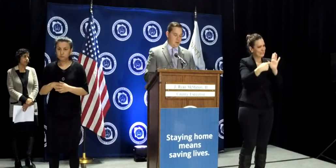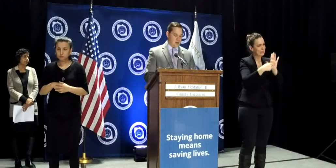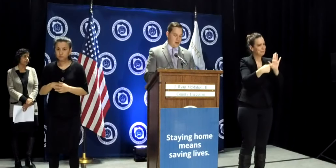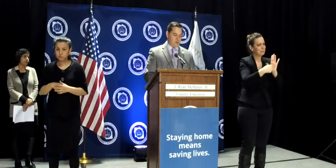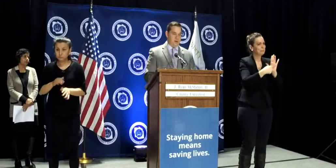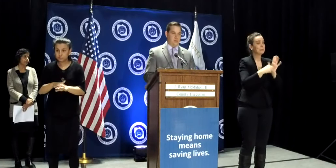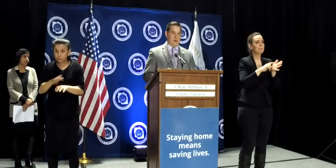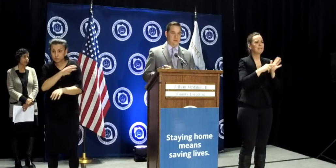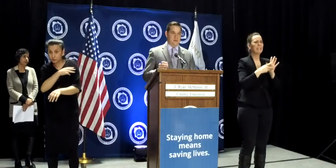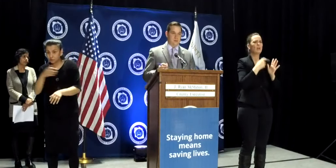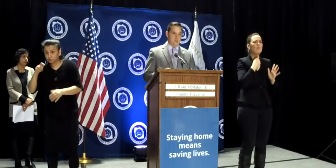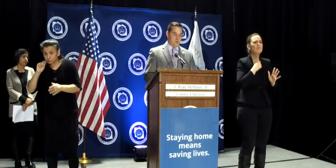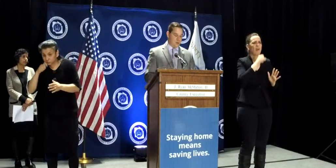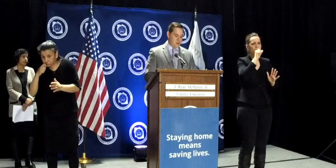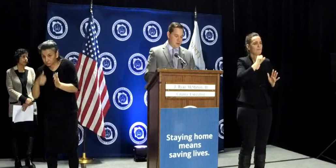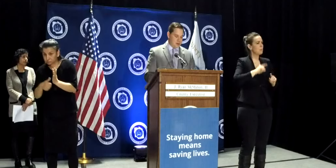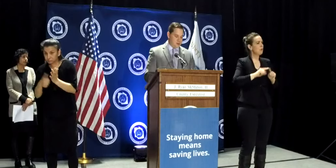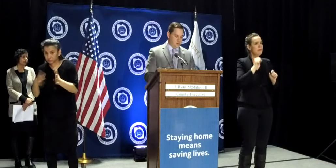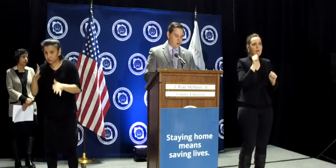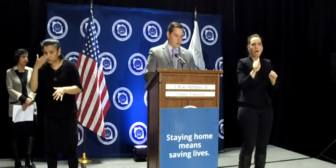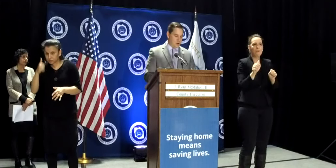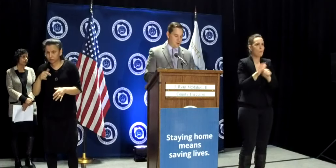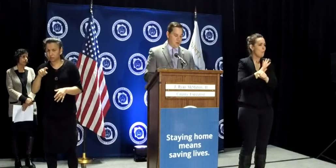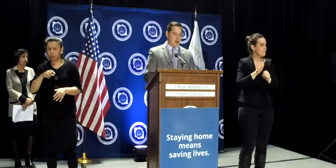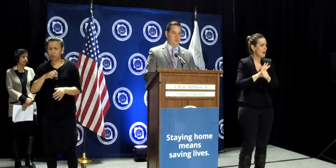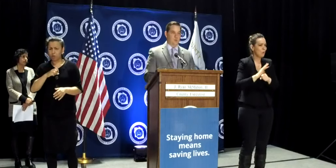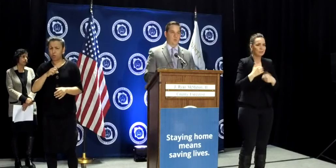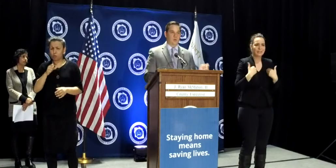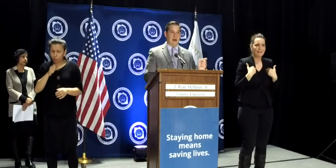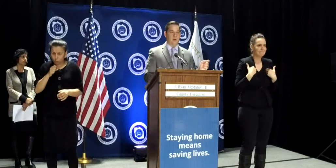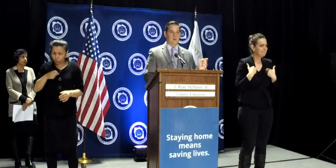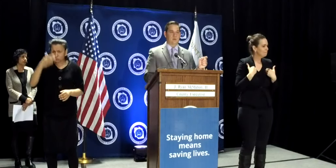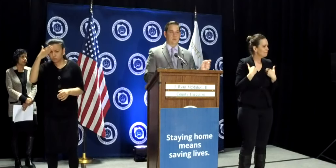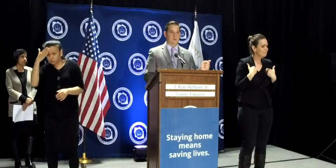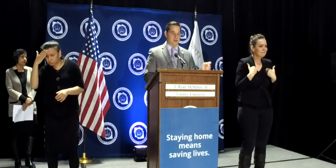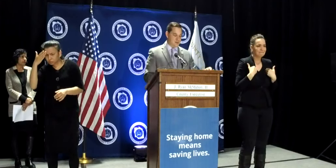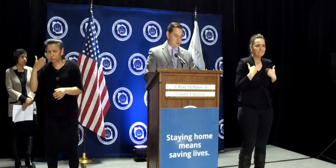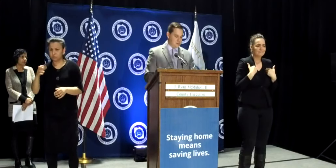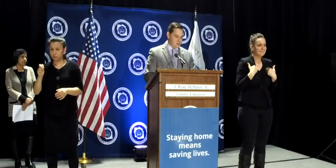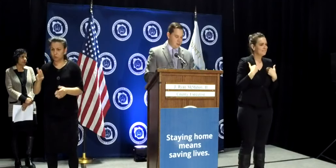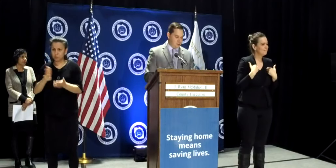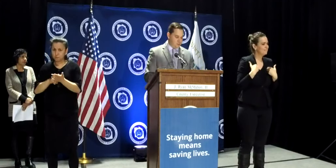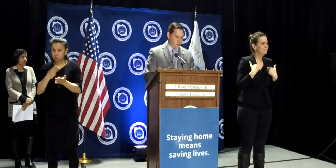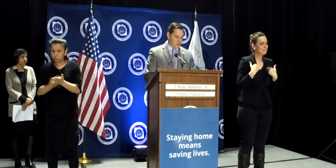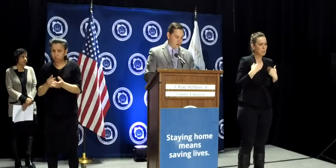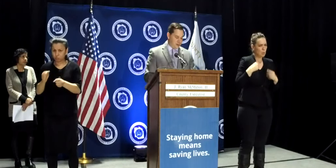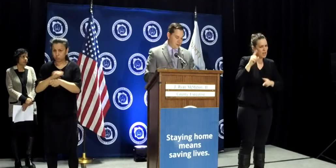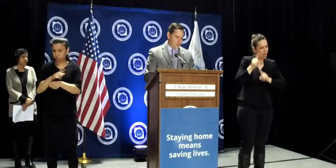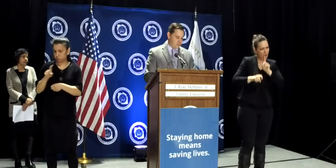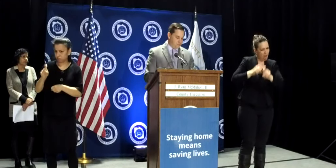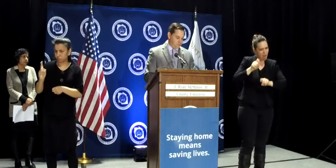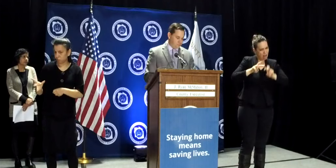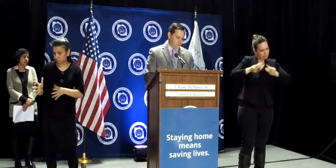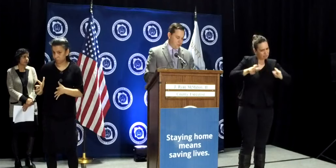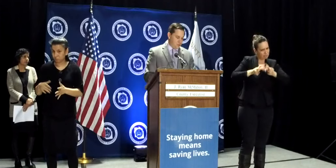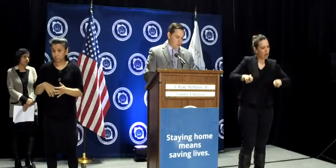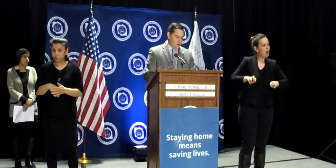usual, at greater rates than usual, and so you have to rule out those cases of